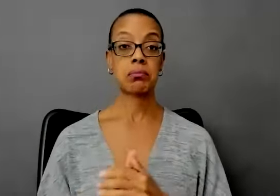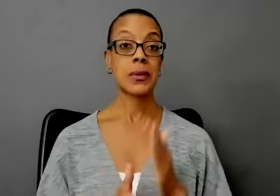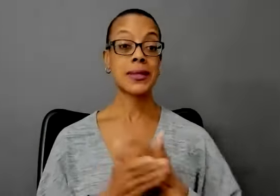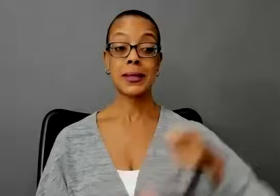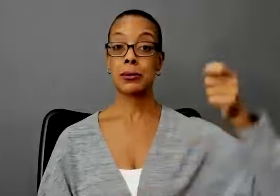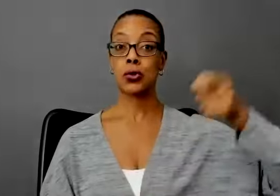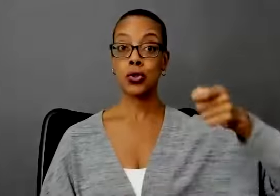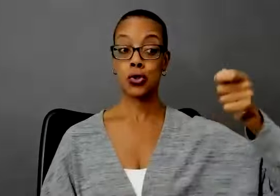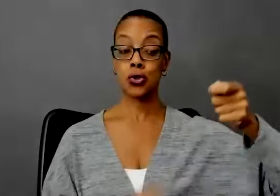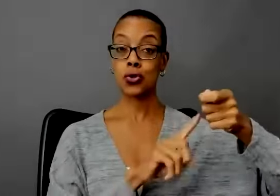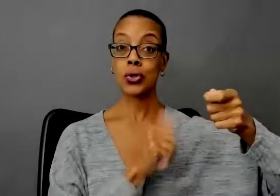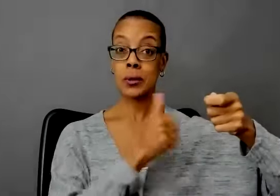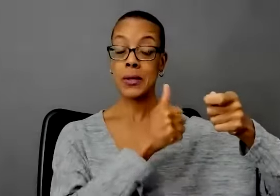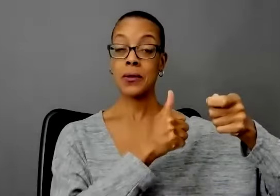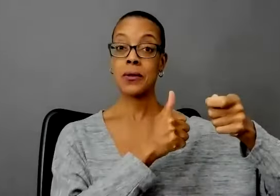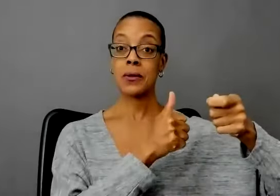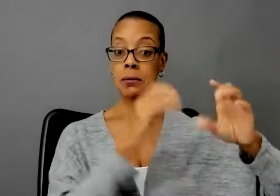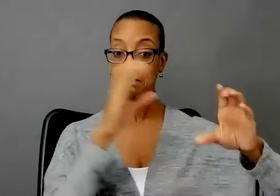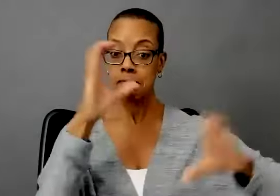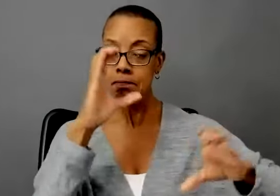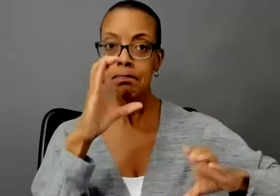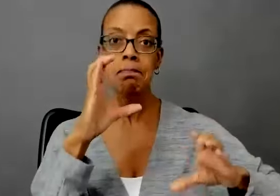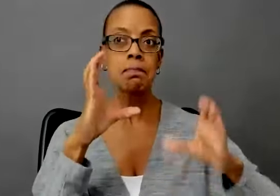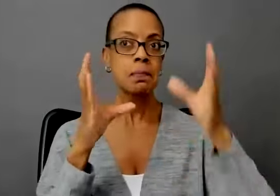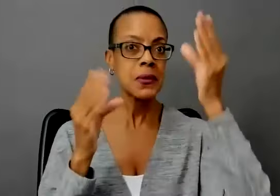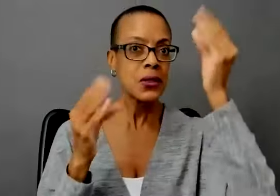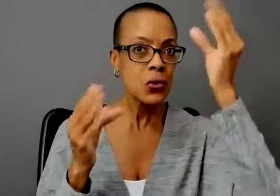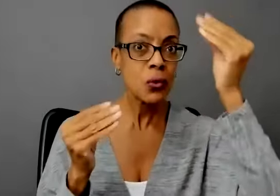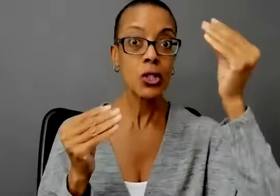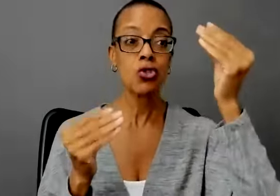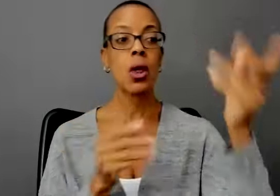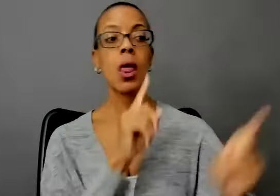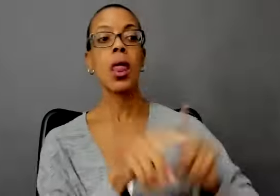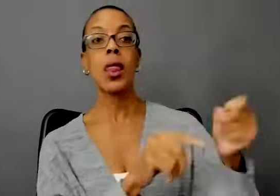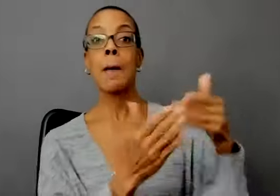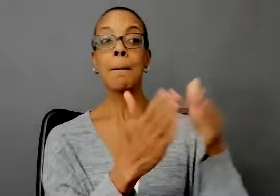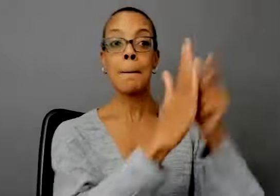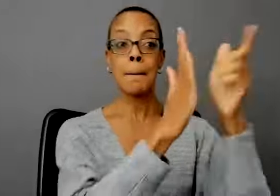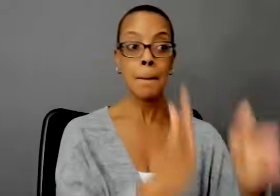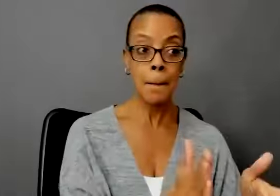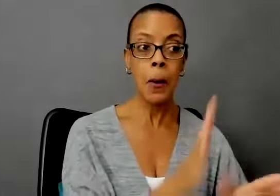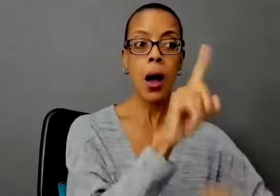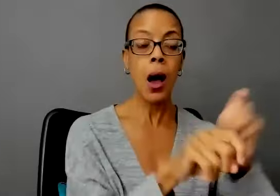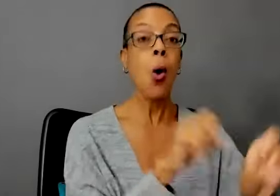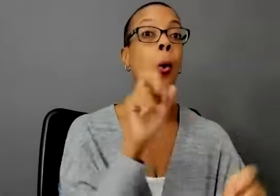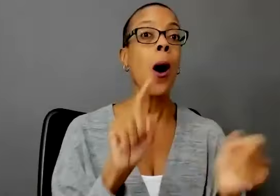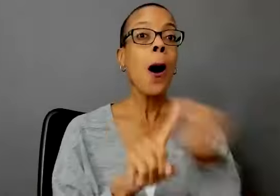seek input or standing from prosecutors or even the abusers before deciding on a publication